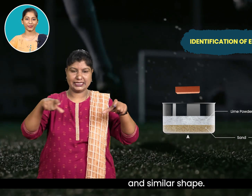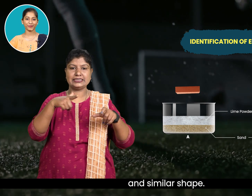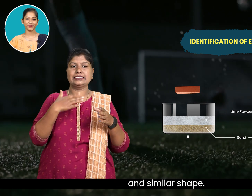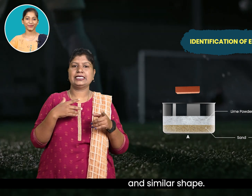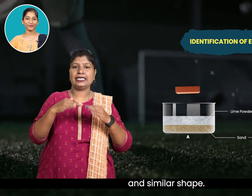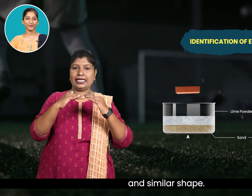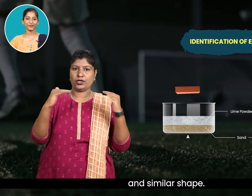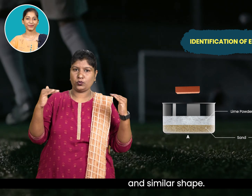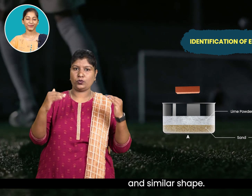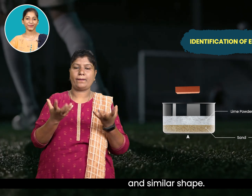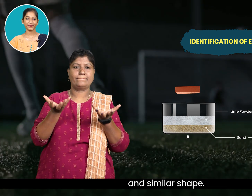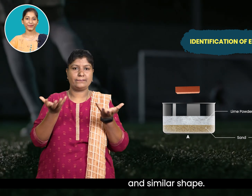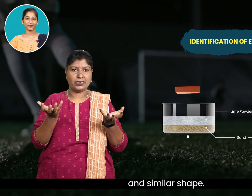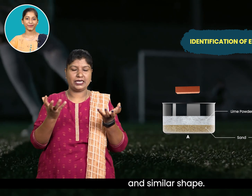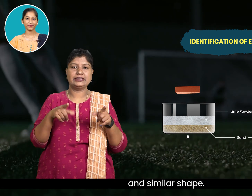shape.